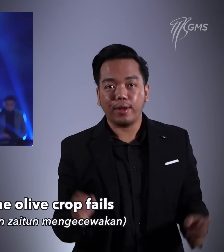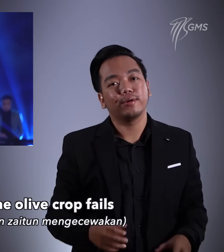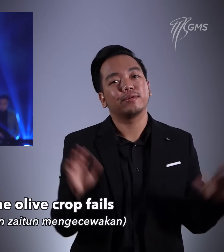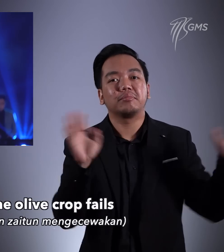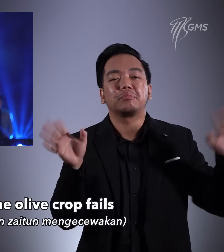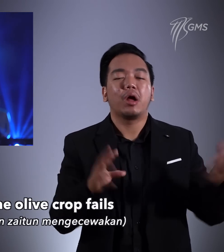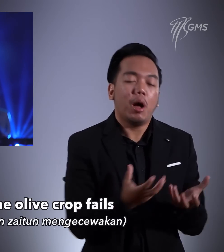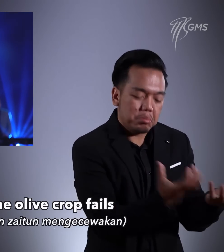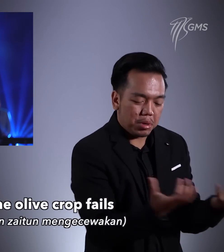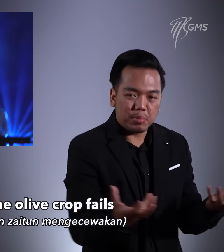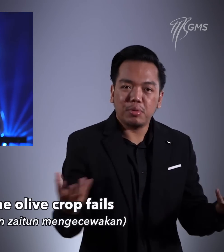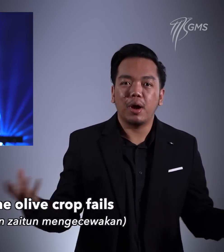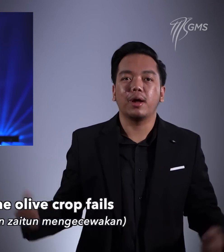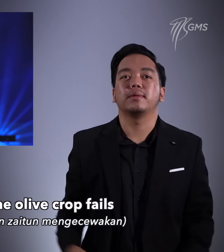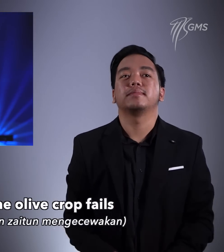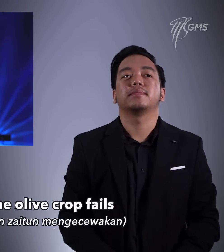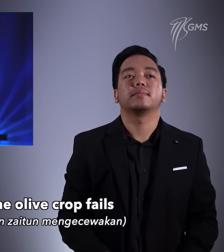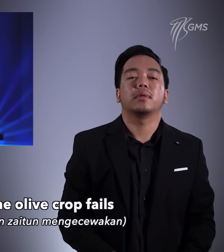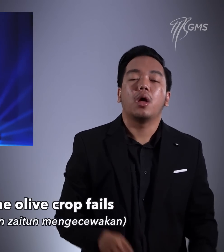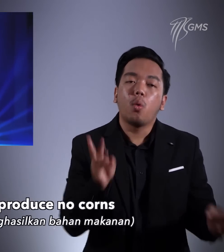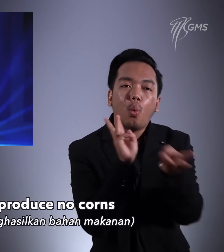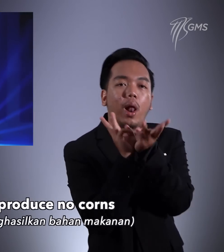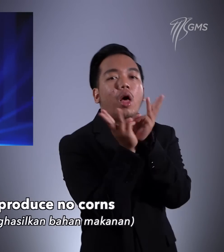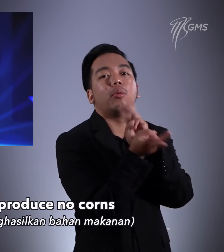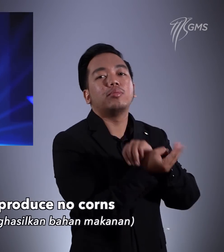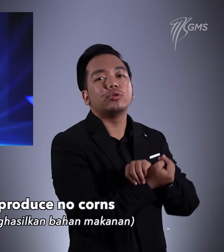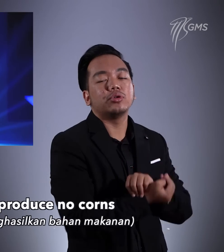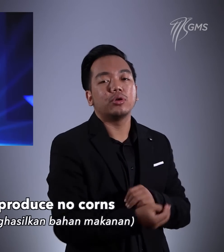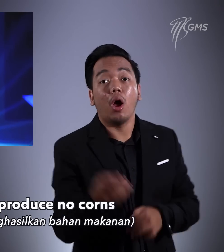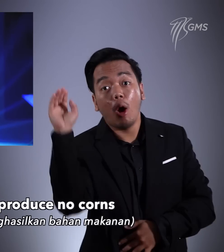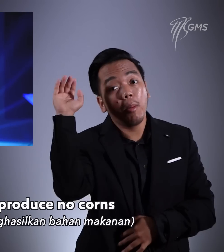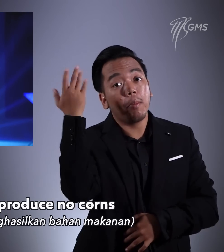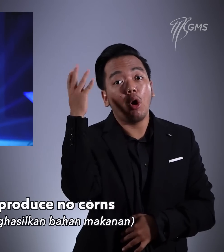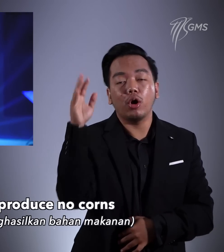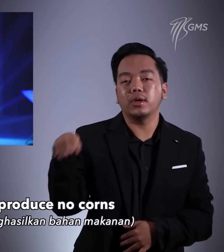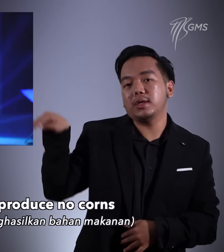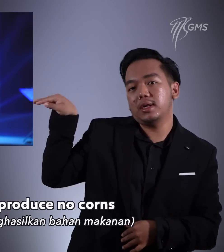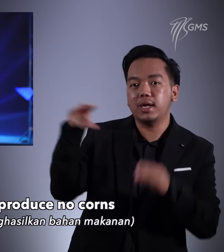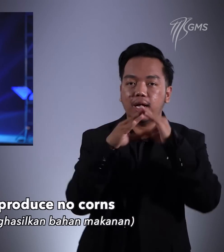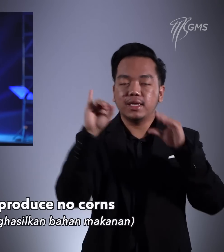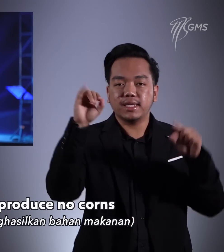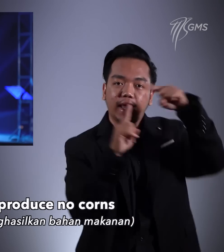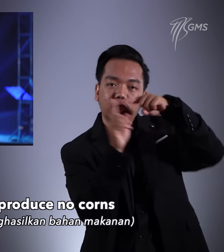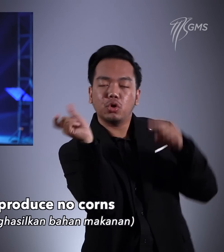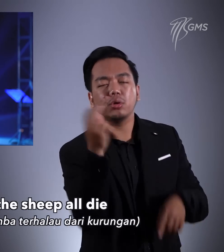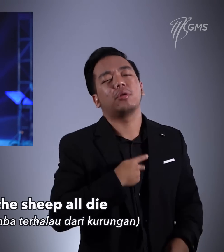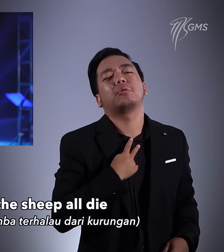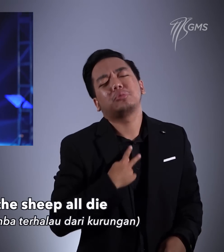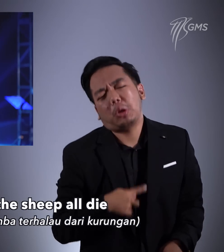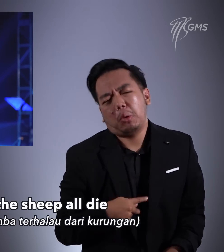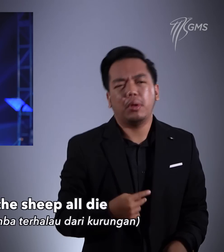the vines, even though the olive crop fails and